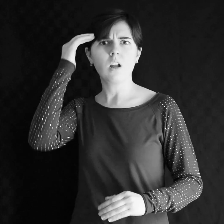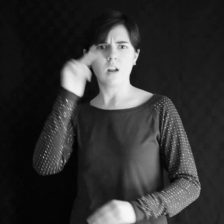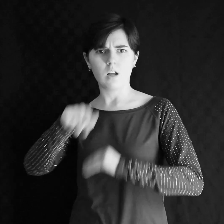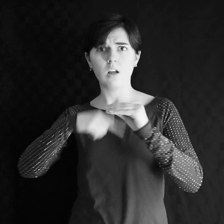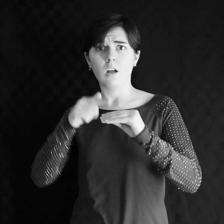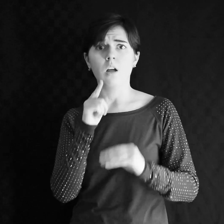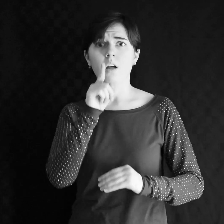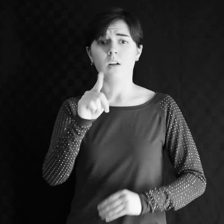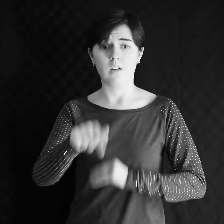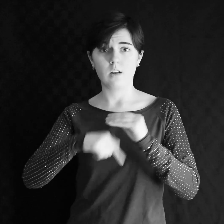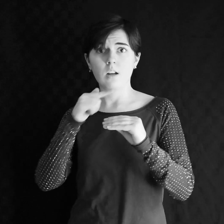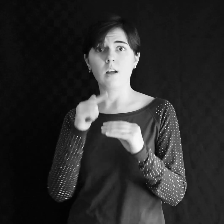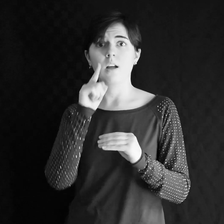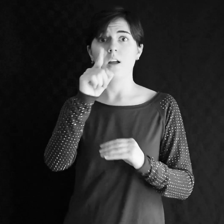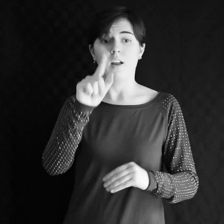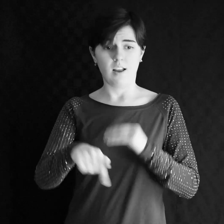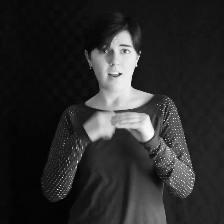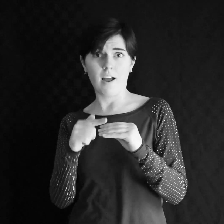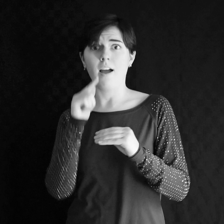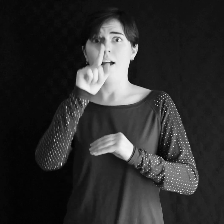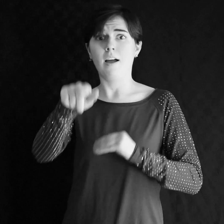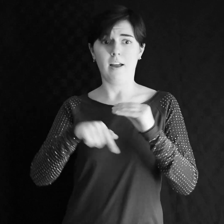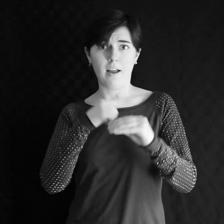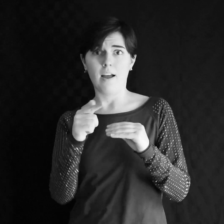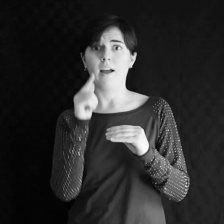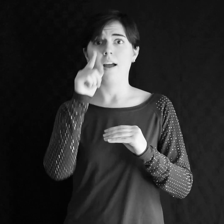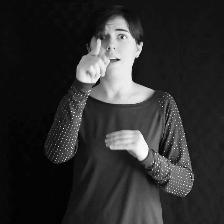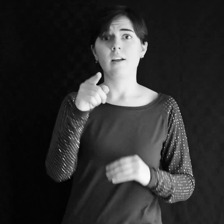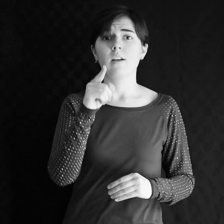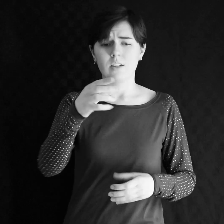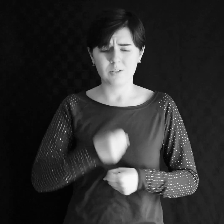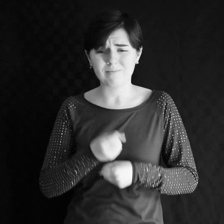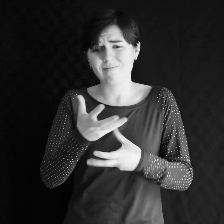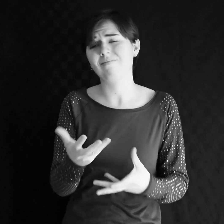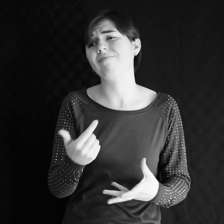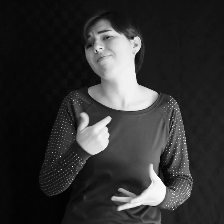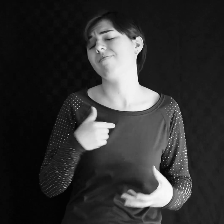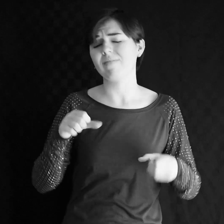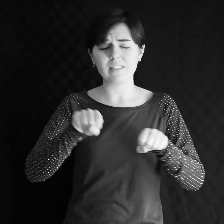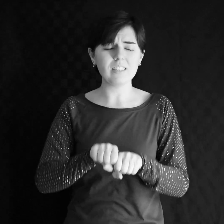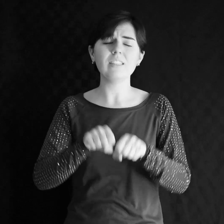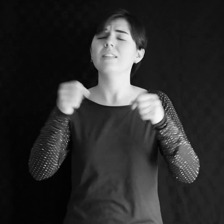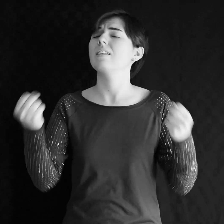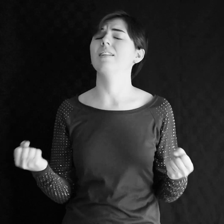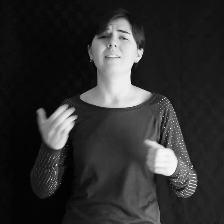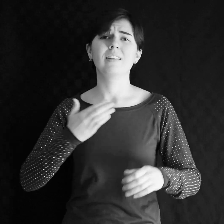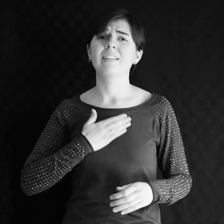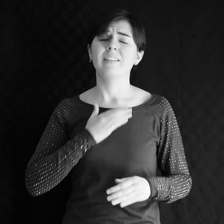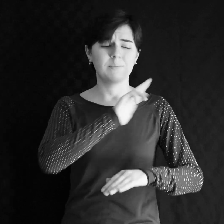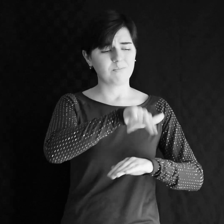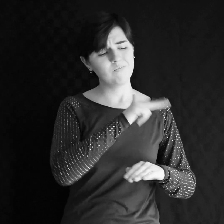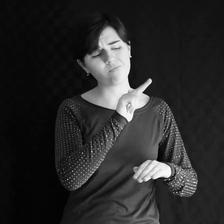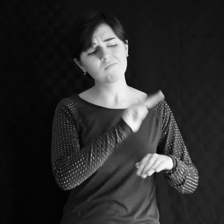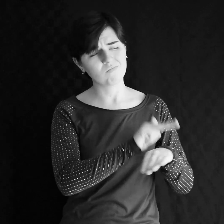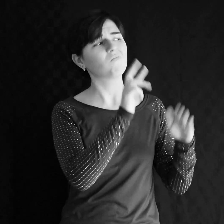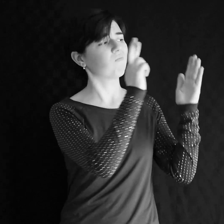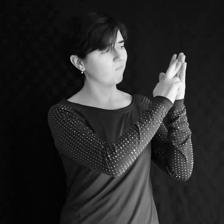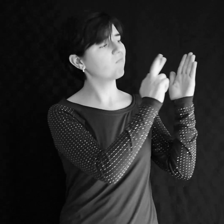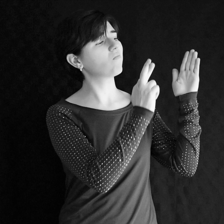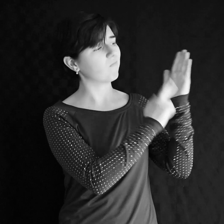knows about you. About you. About you. About you. And you're making the typical me break my typical